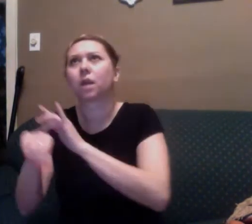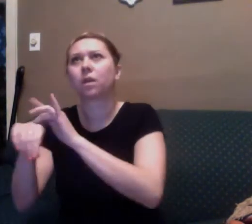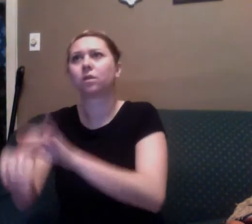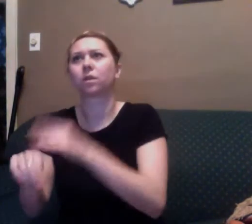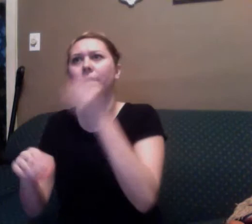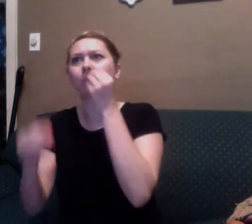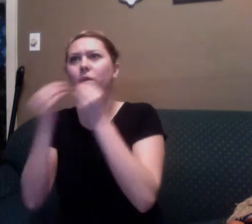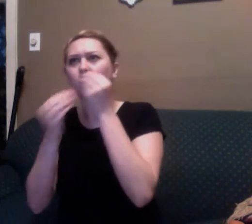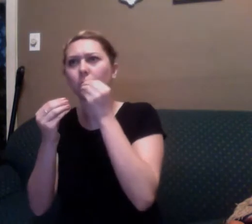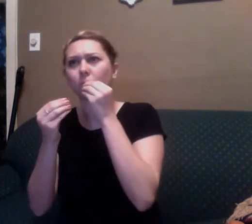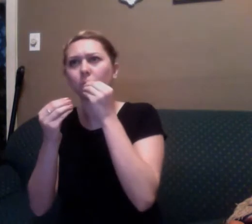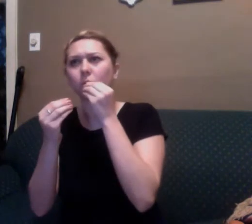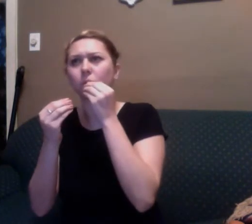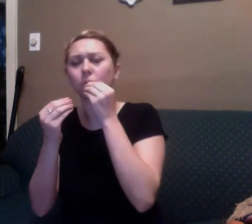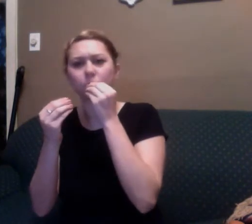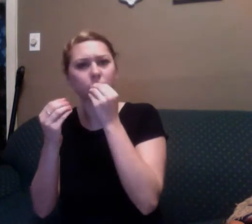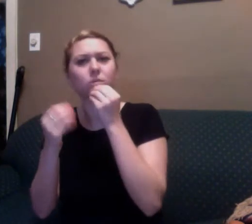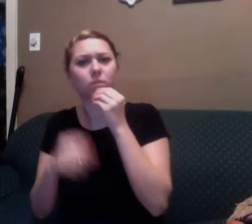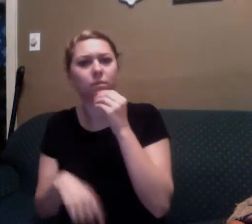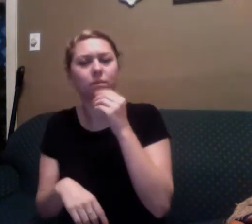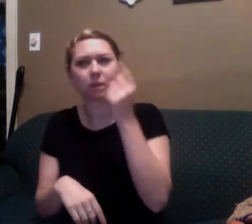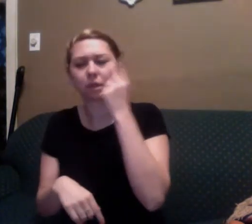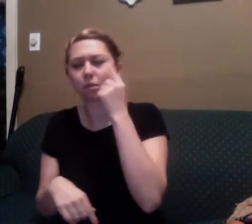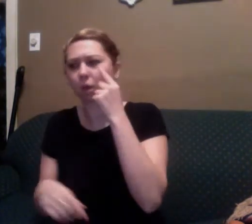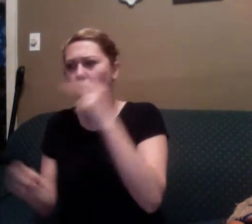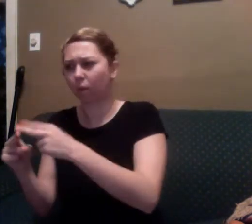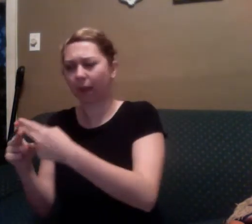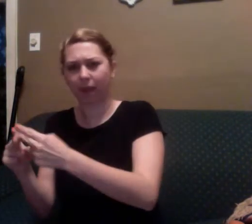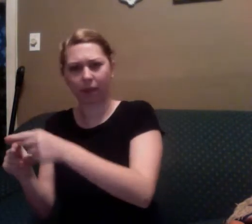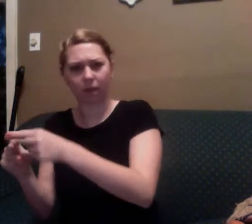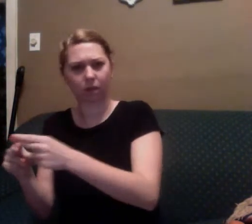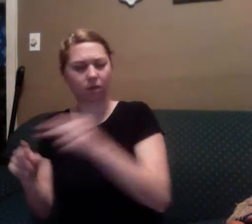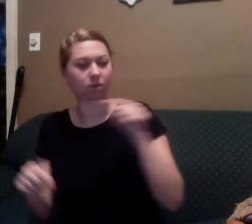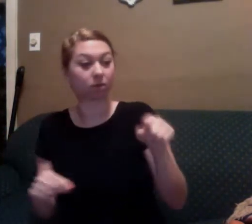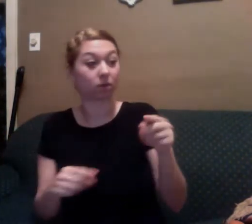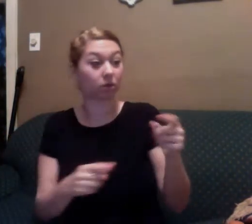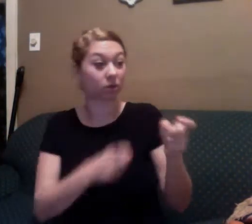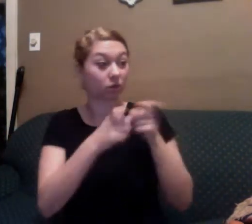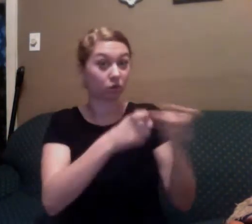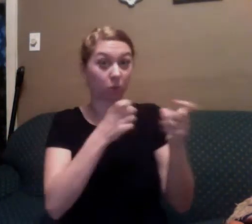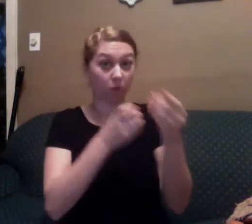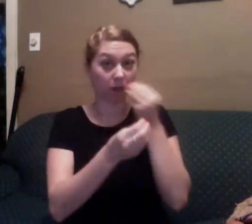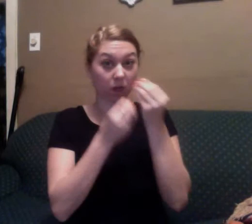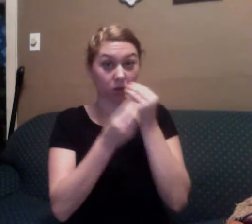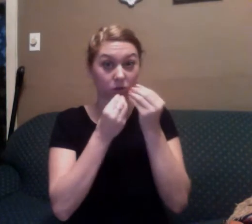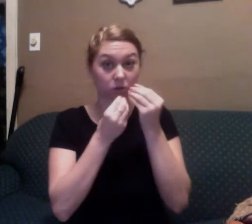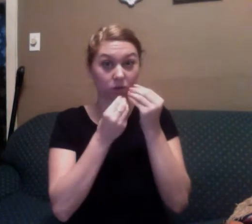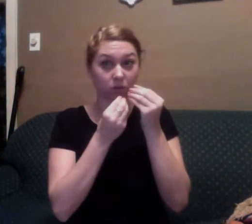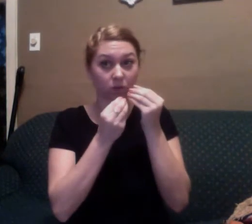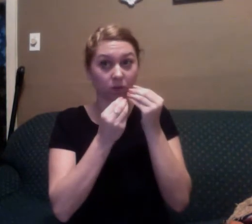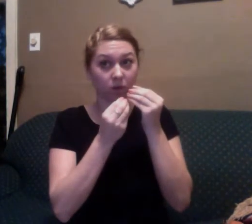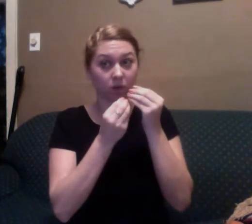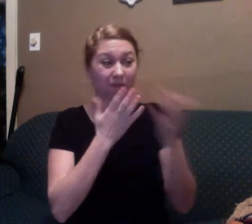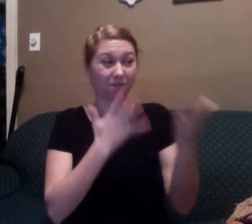Controlled eaters are more vulnerable to overeating in response to advertising, supersizing, and the